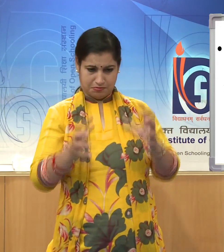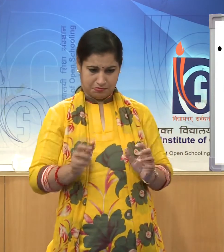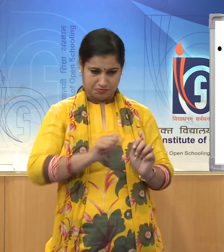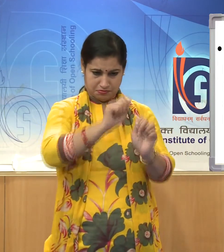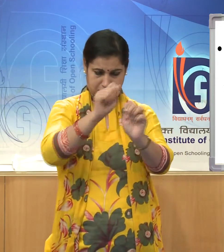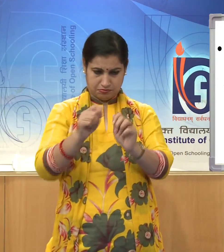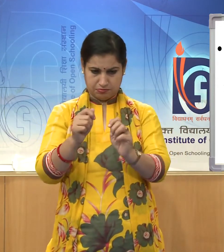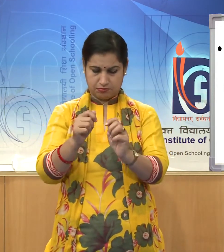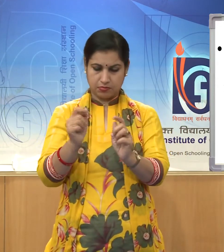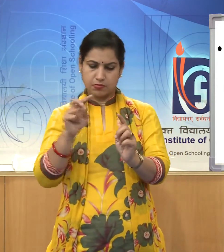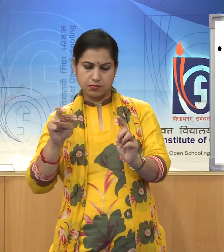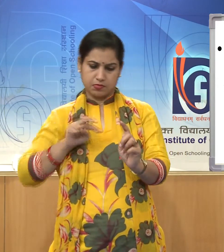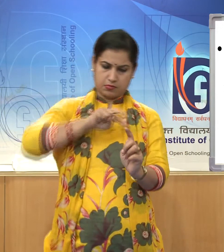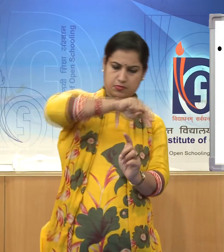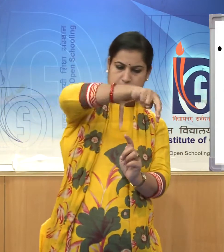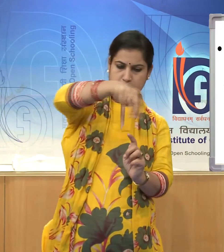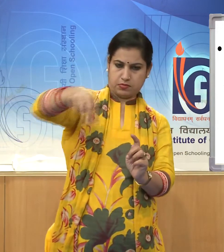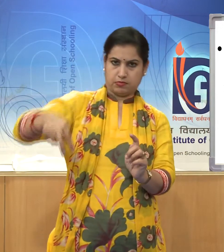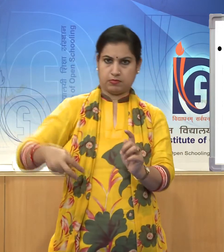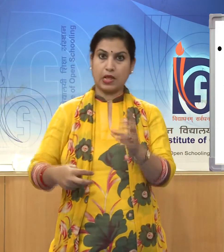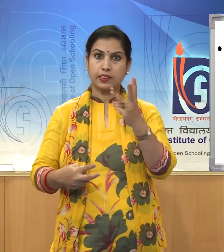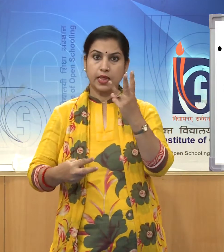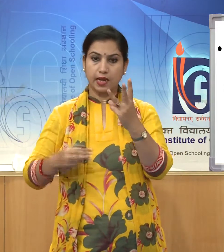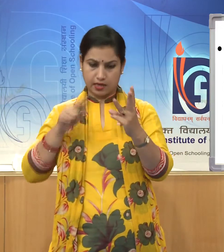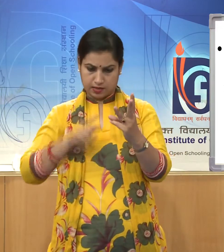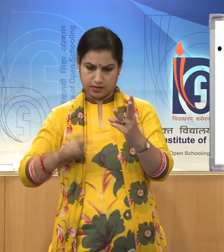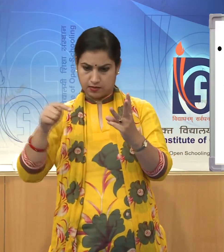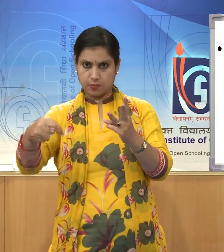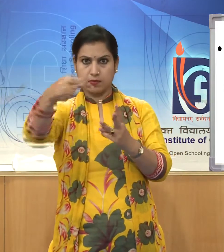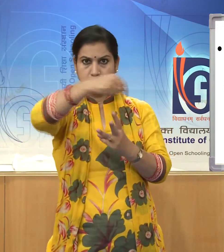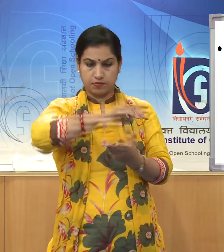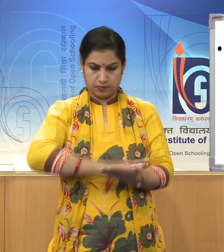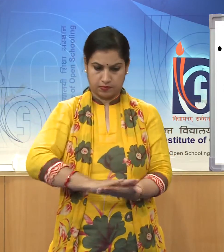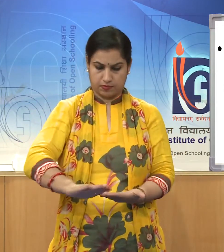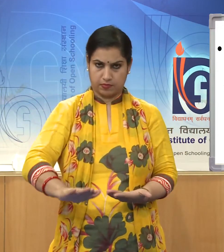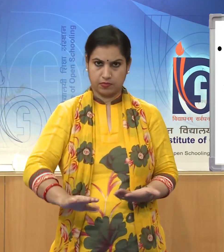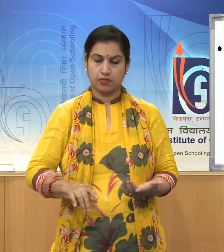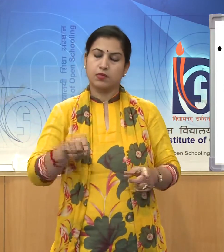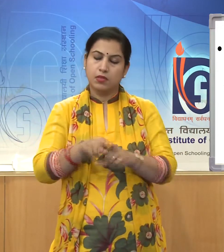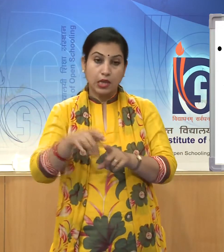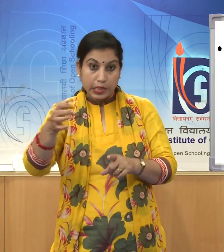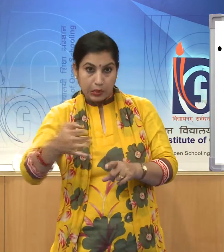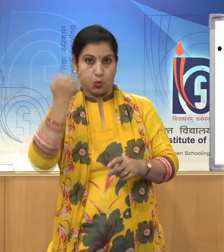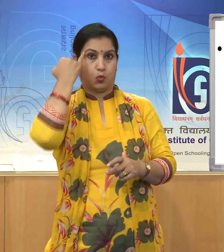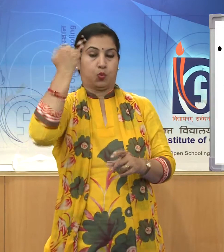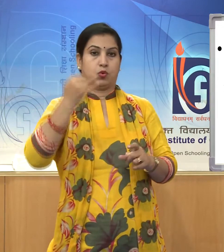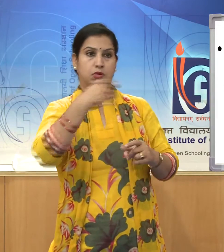forms into flat areas of pattern and color,